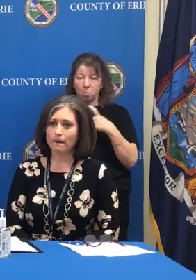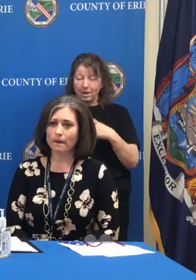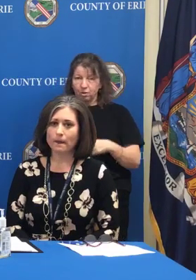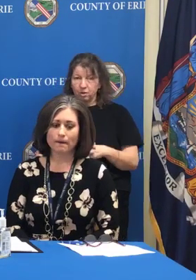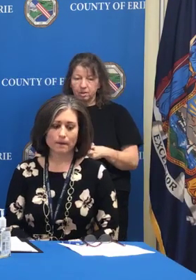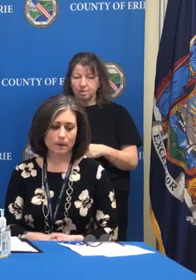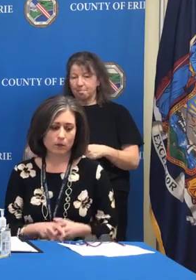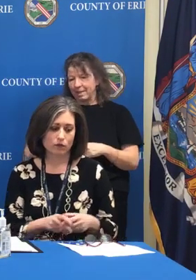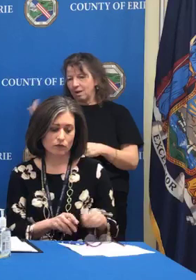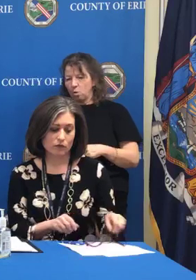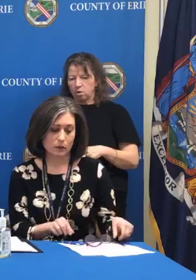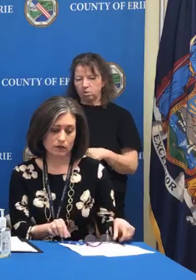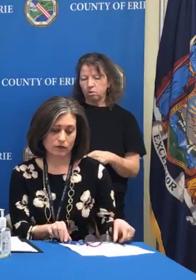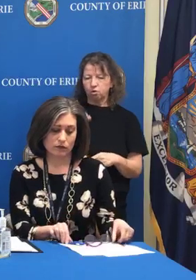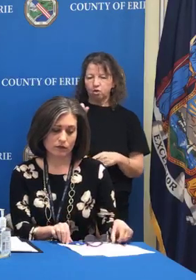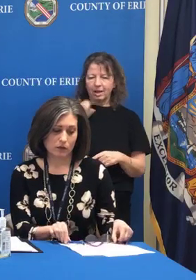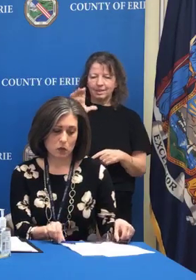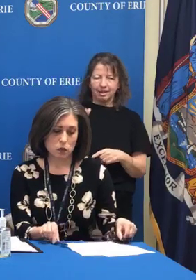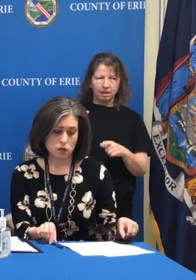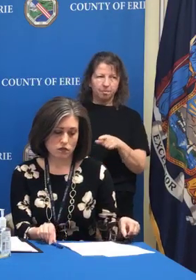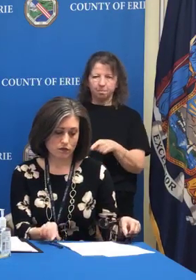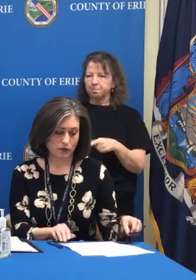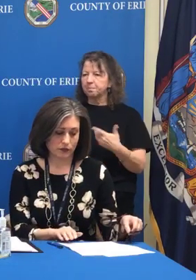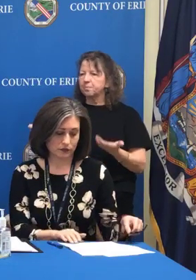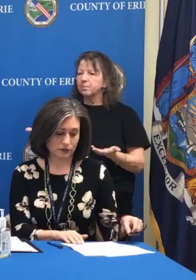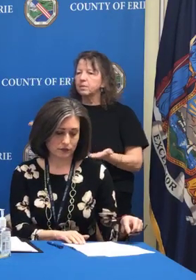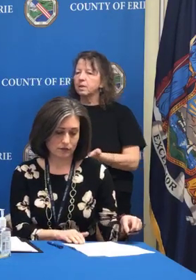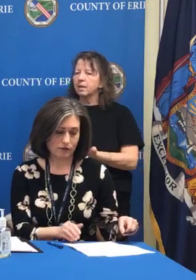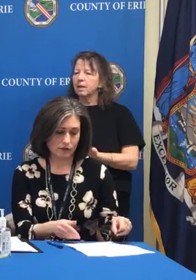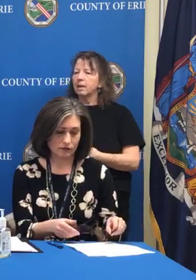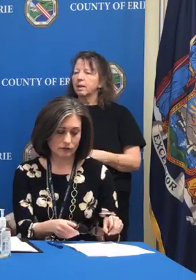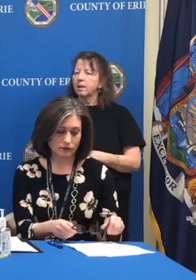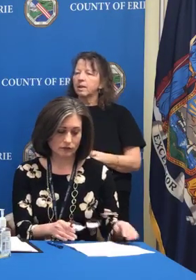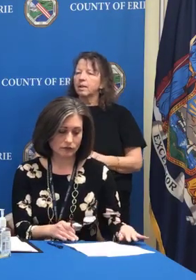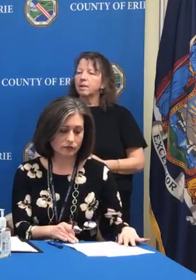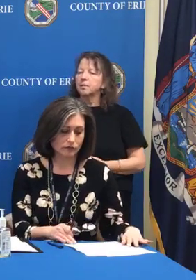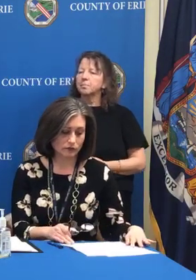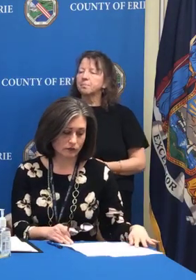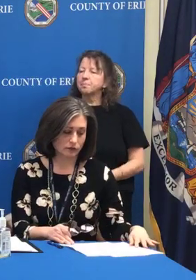of Jessica. So why don't we start once again with the Buffalo News.